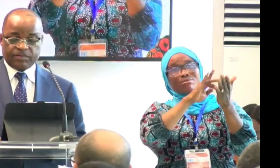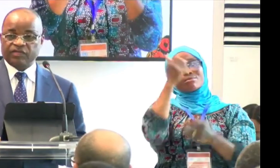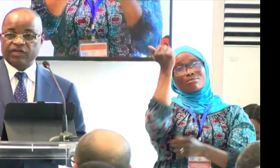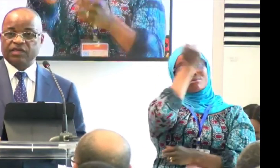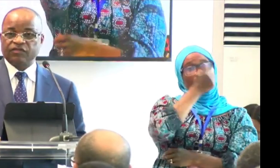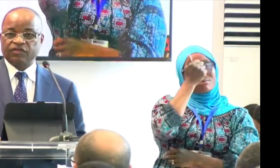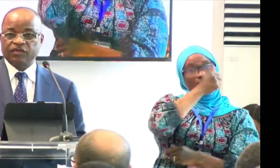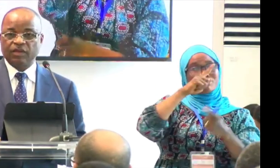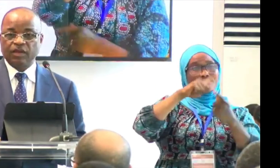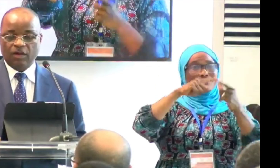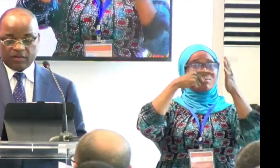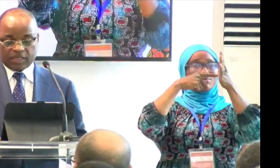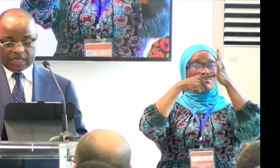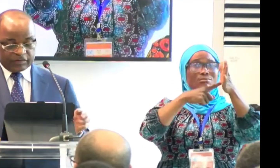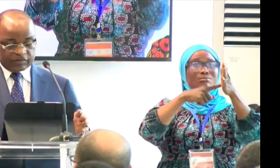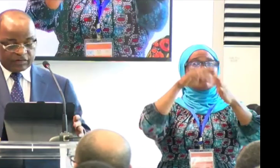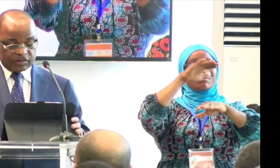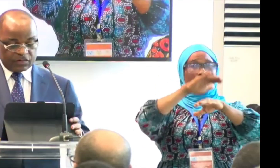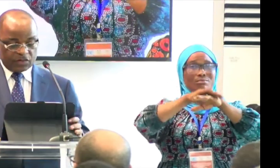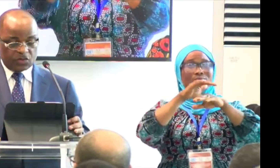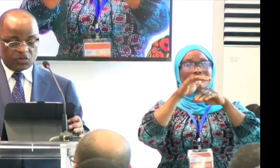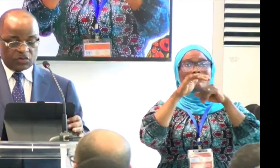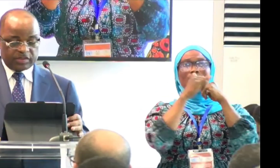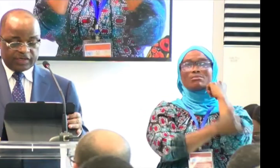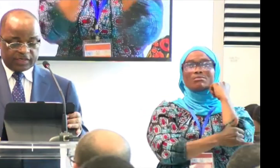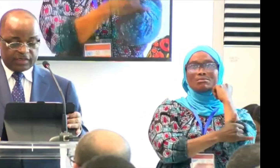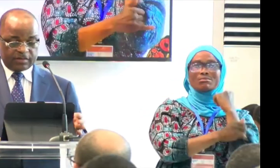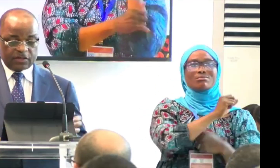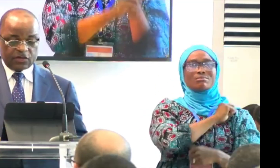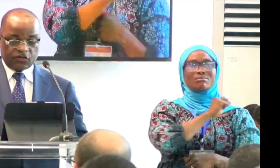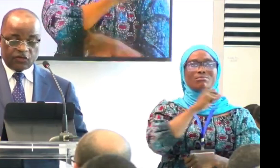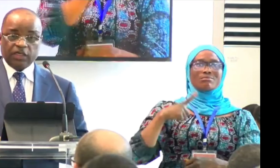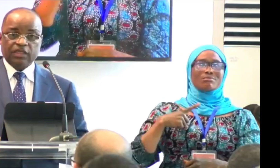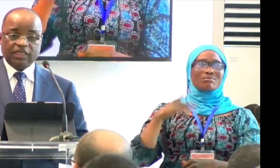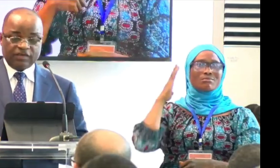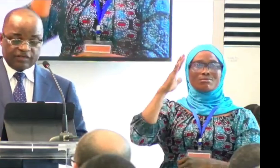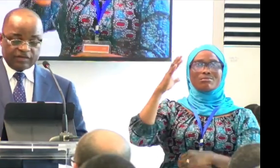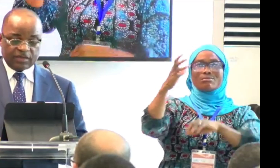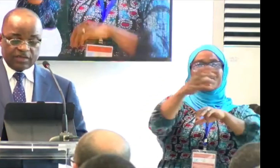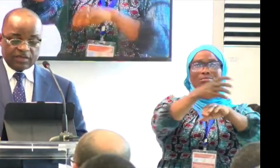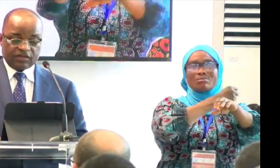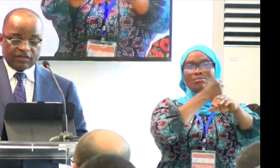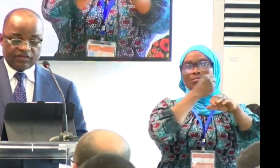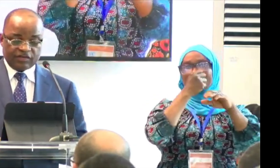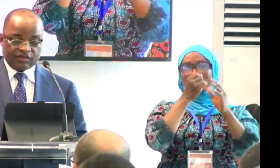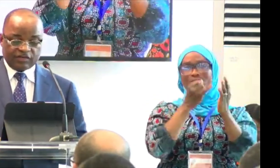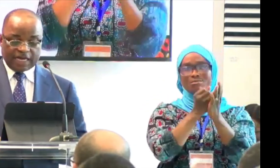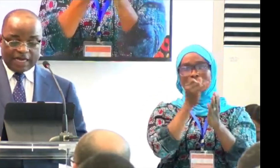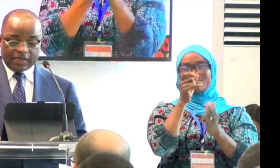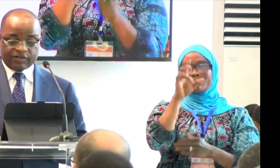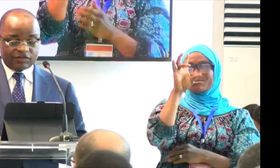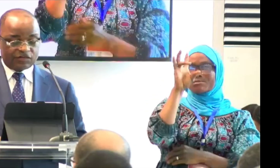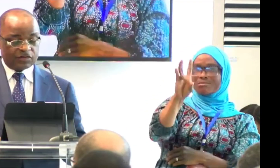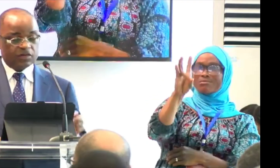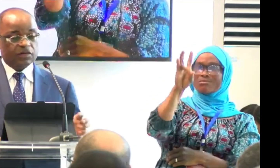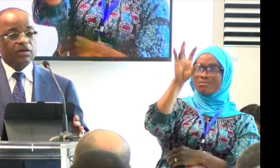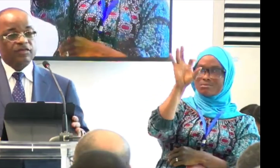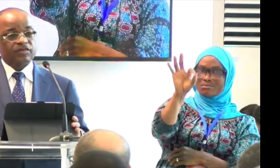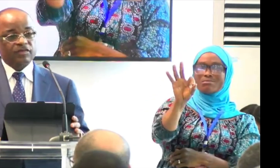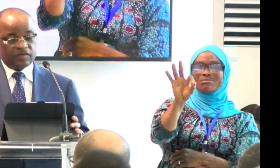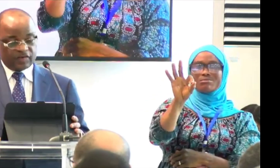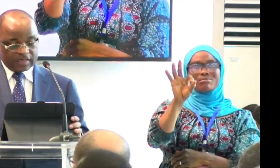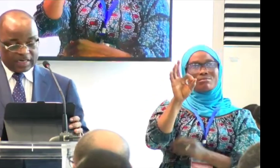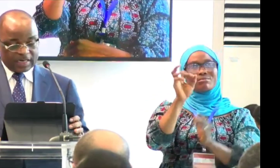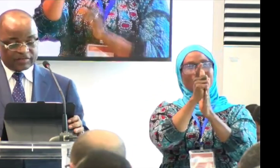Africa's representation on the Council will be taken during this 9th session